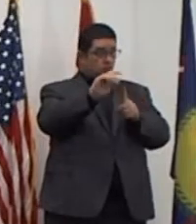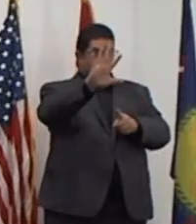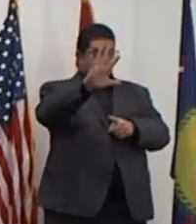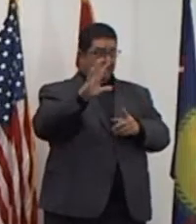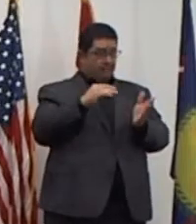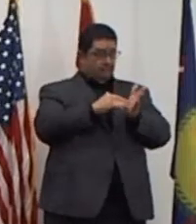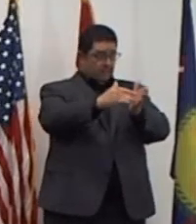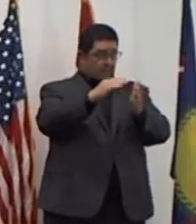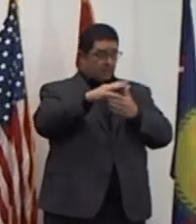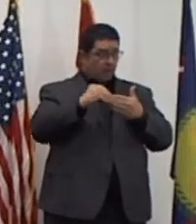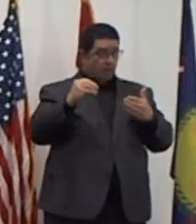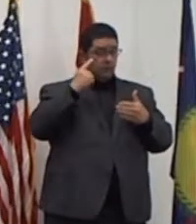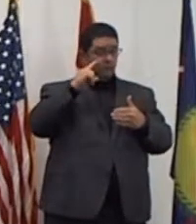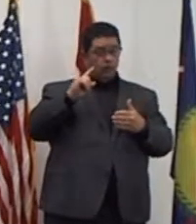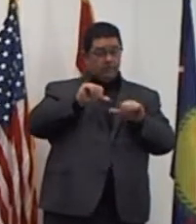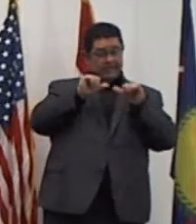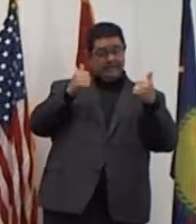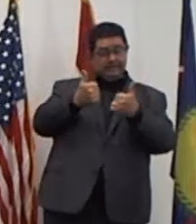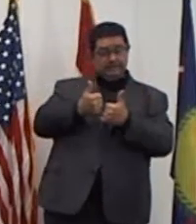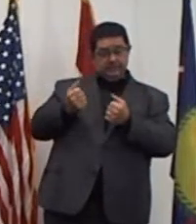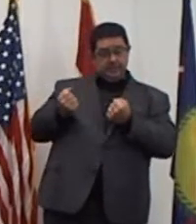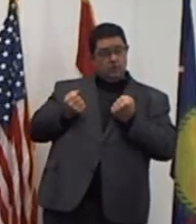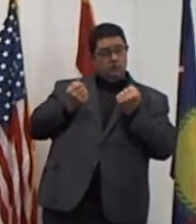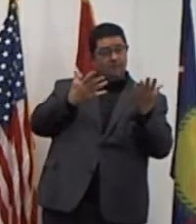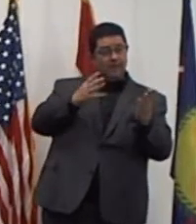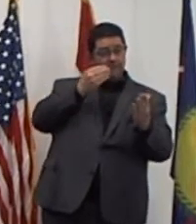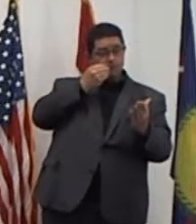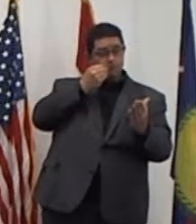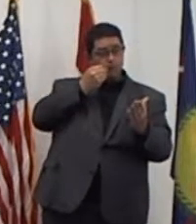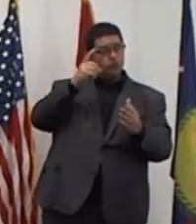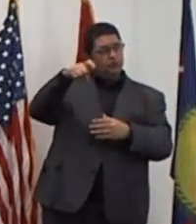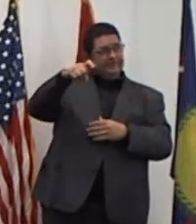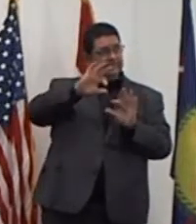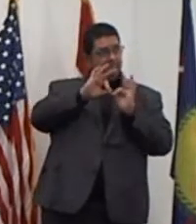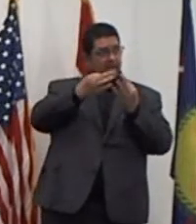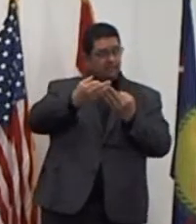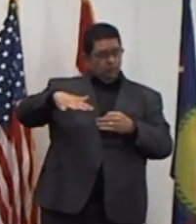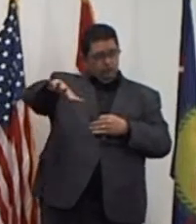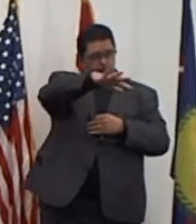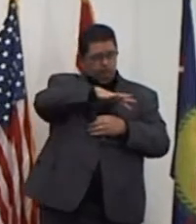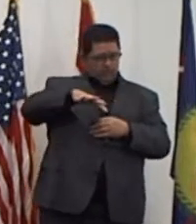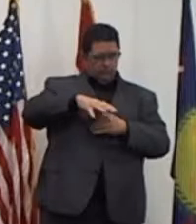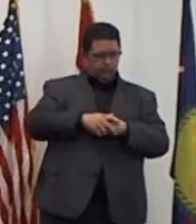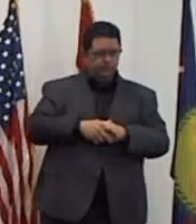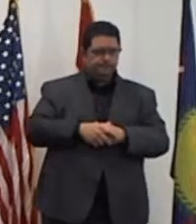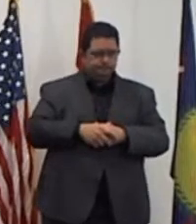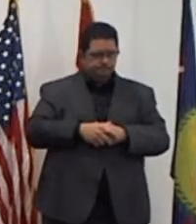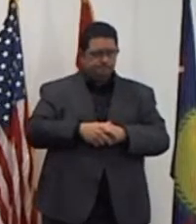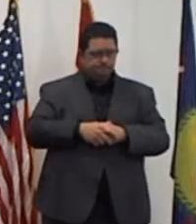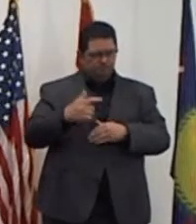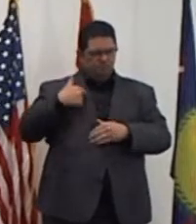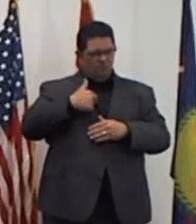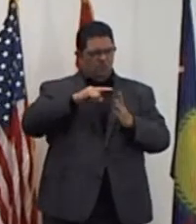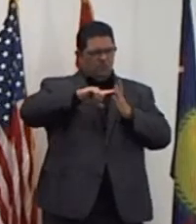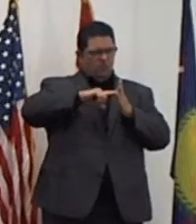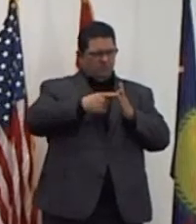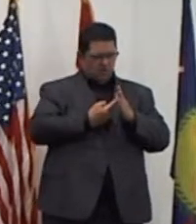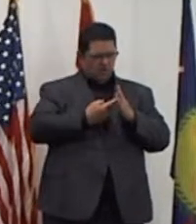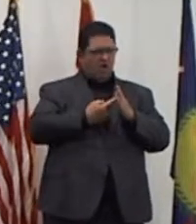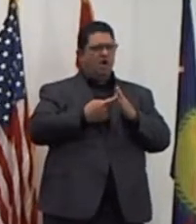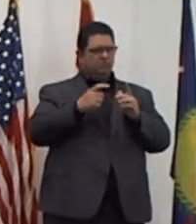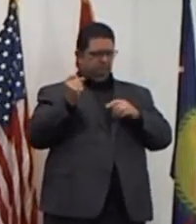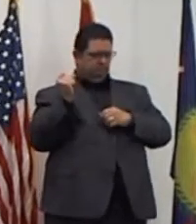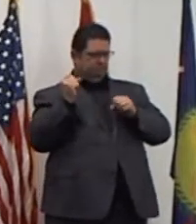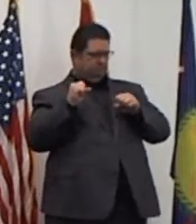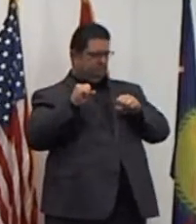in our community that are providing food to needy families throughout the region. We've begun sending out checks to small